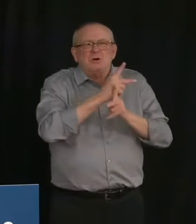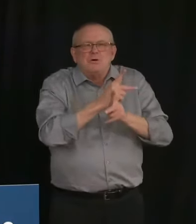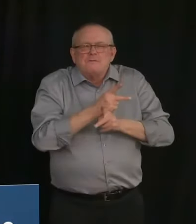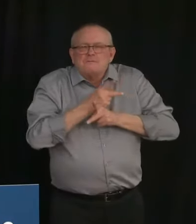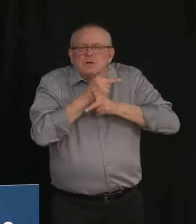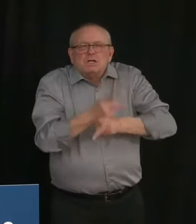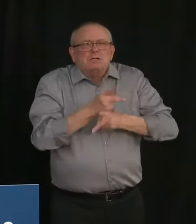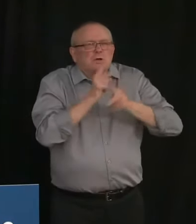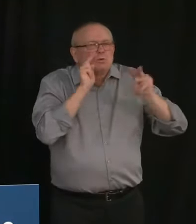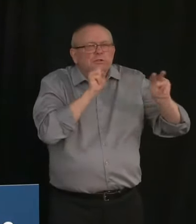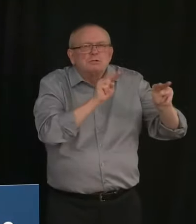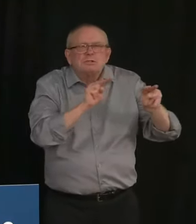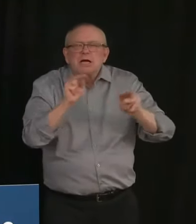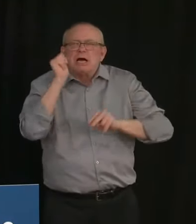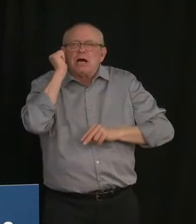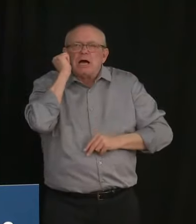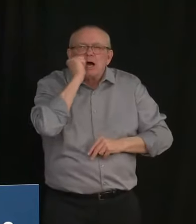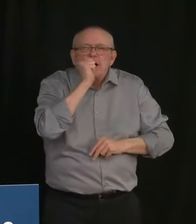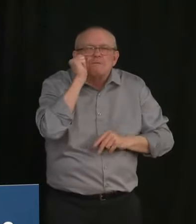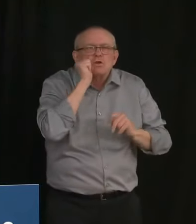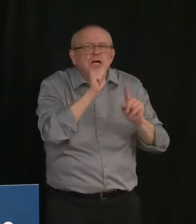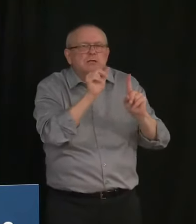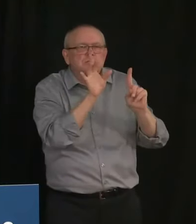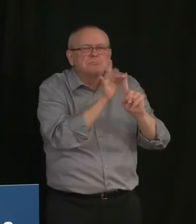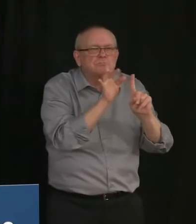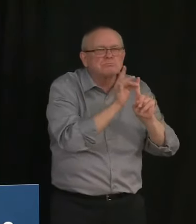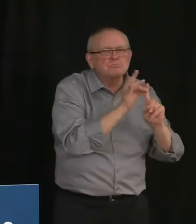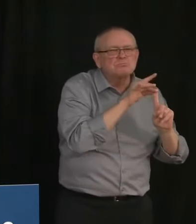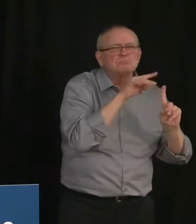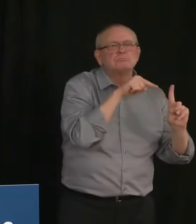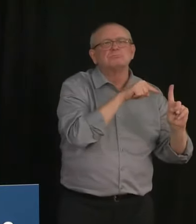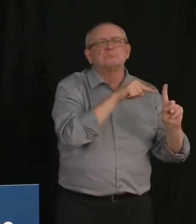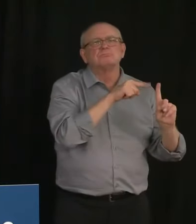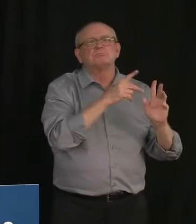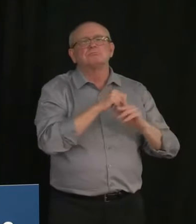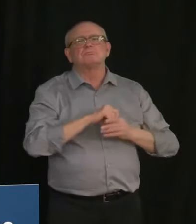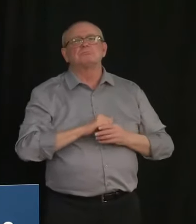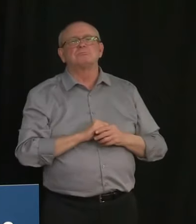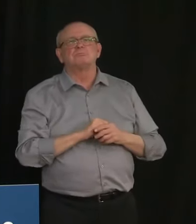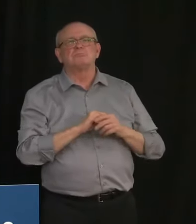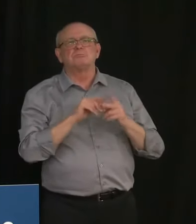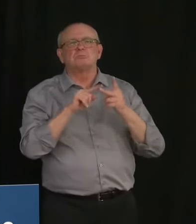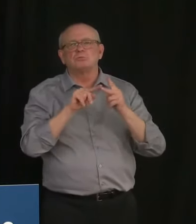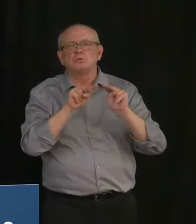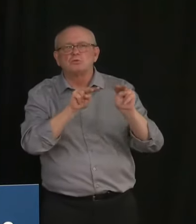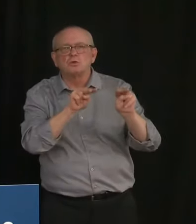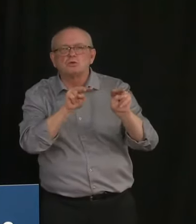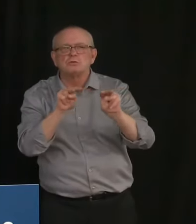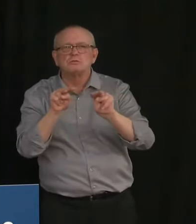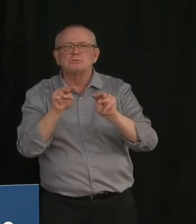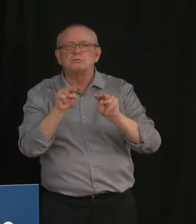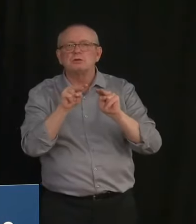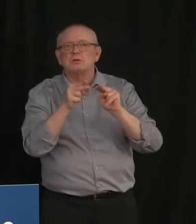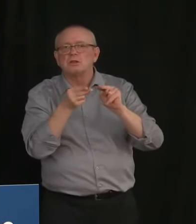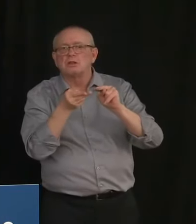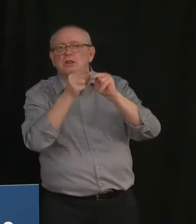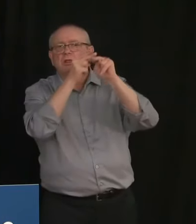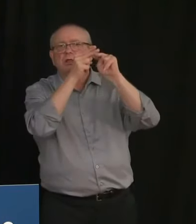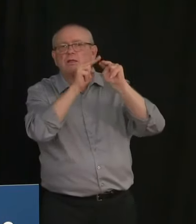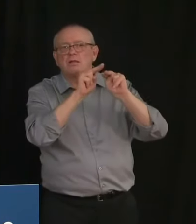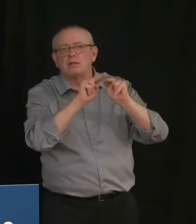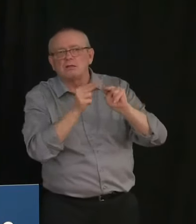and we are making sure that we're paying close attention to those leading indicators of the trend of new cases, of positivity rates, and of